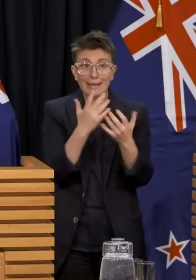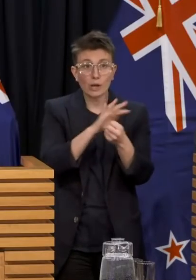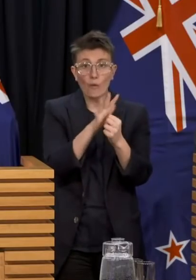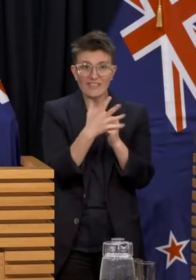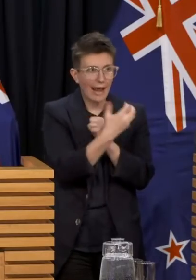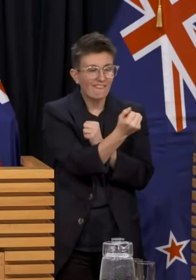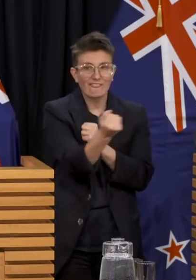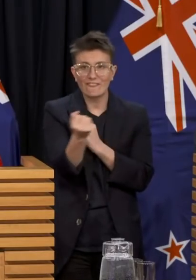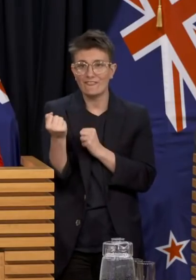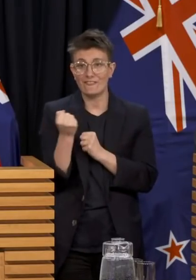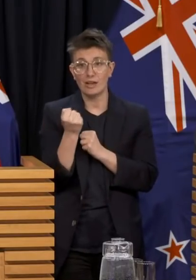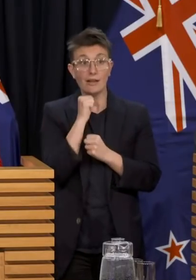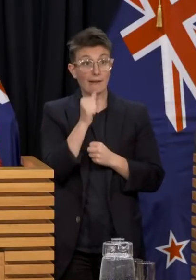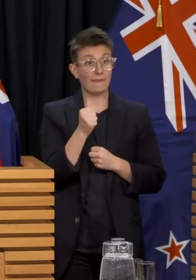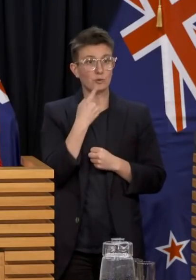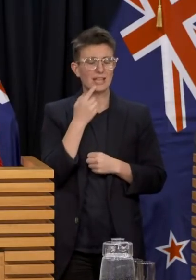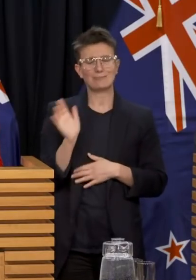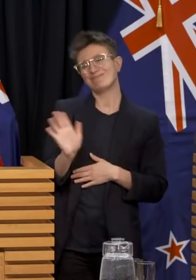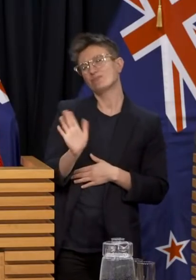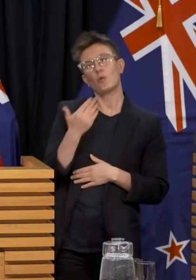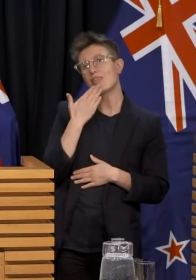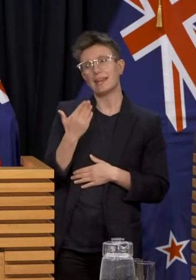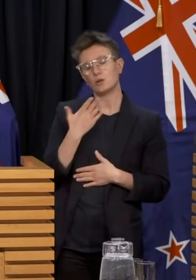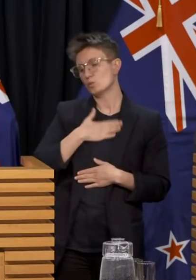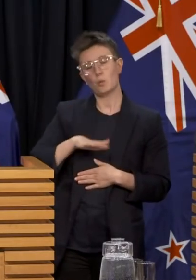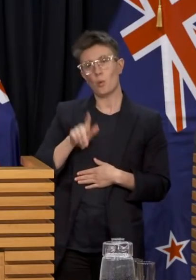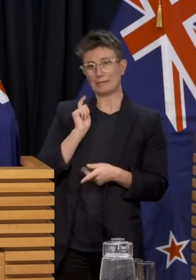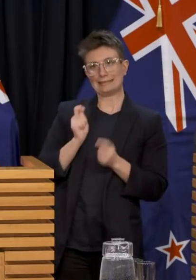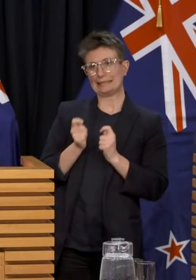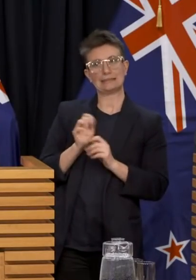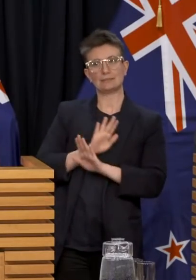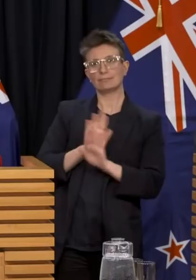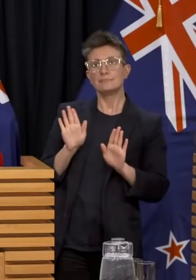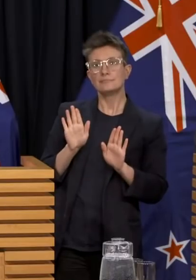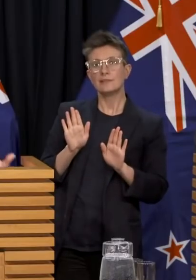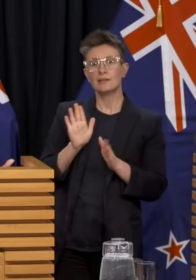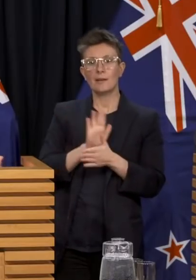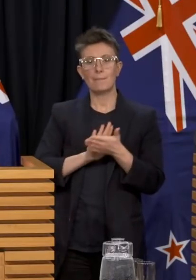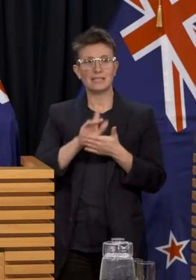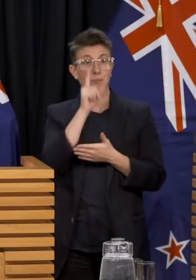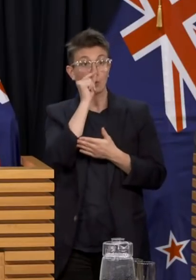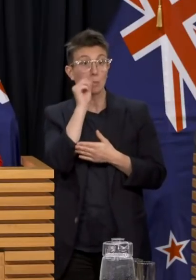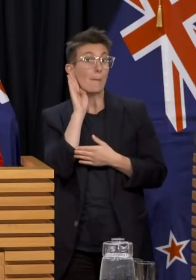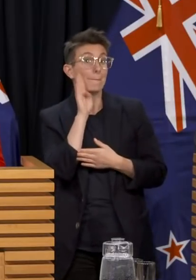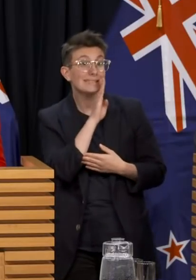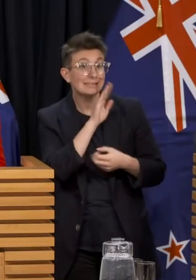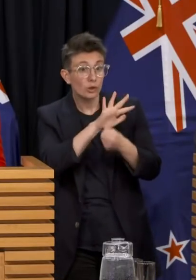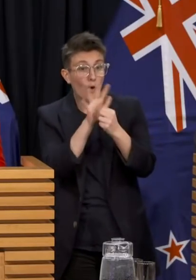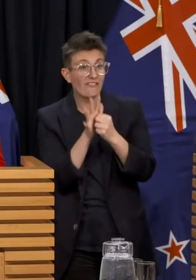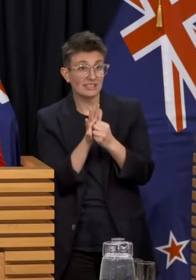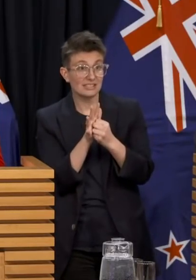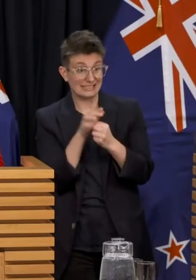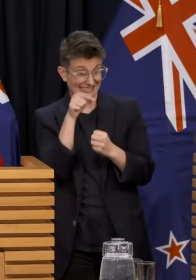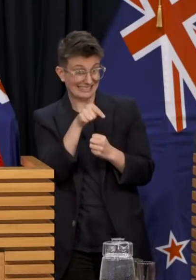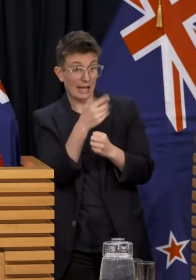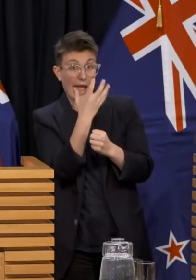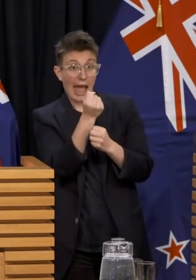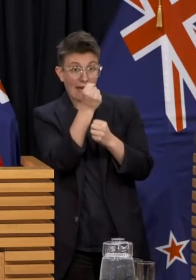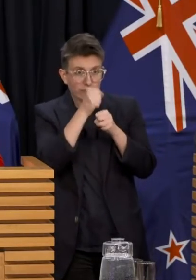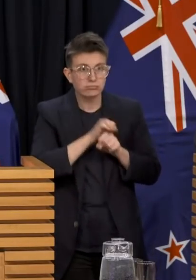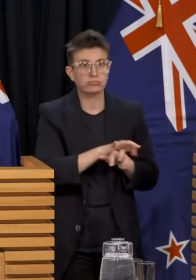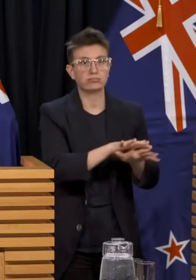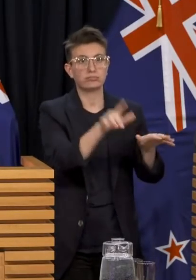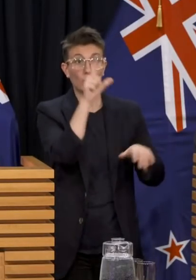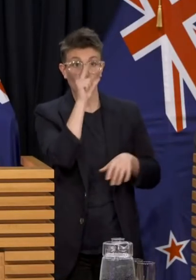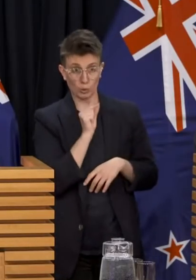test could be the difference between identifying a chain of transmission or it going undetected in our community in a